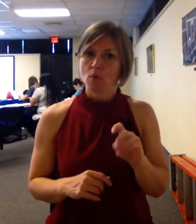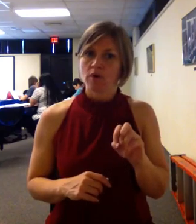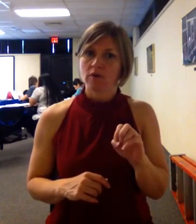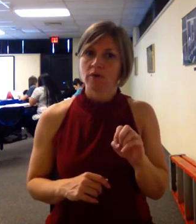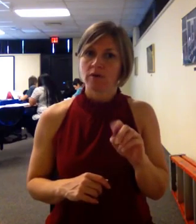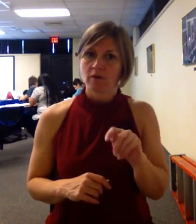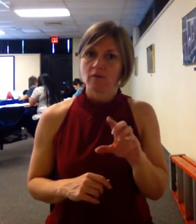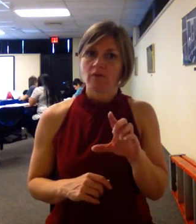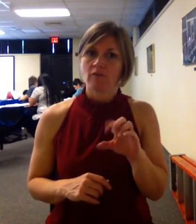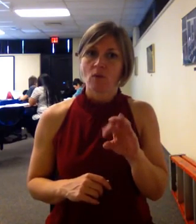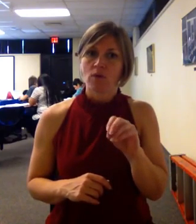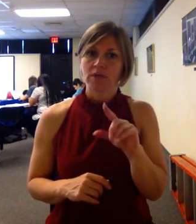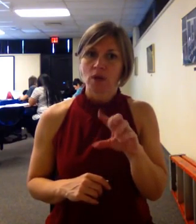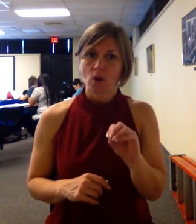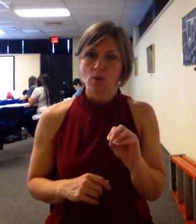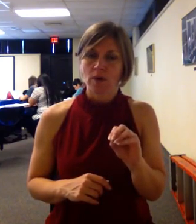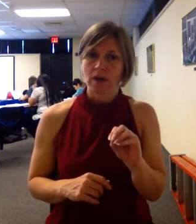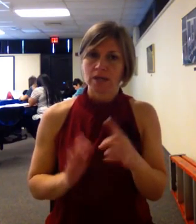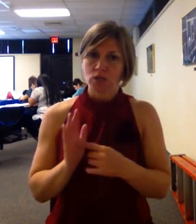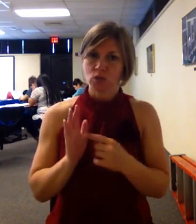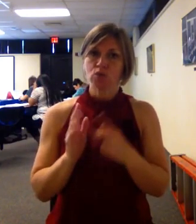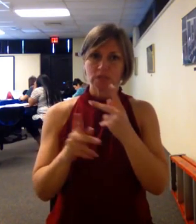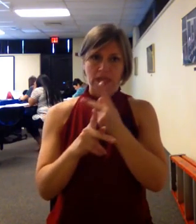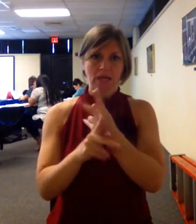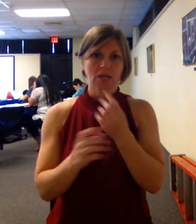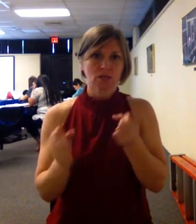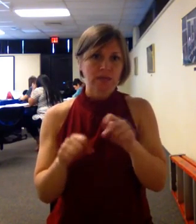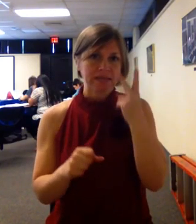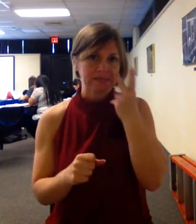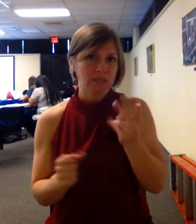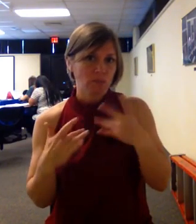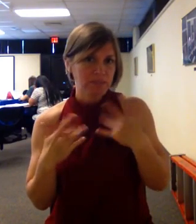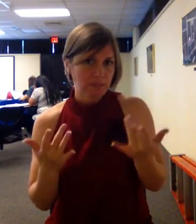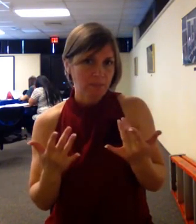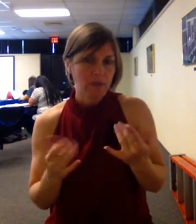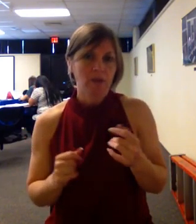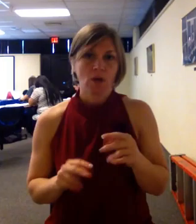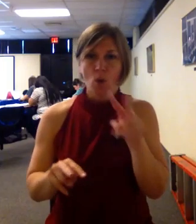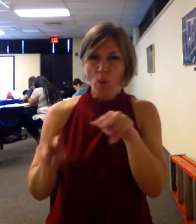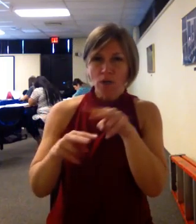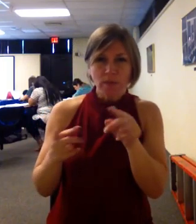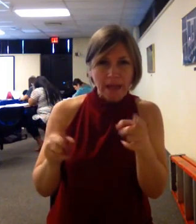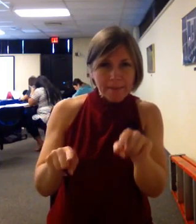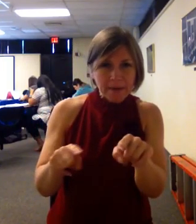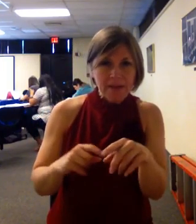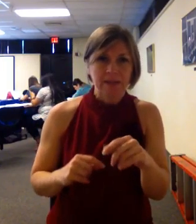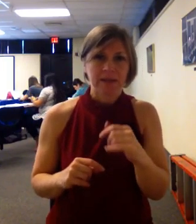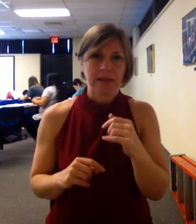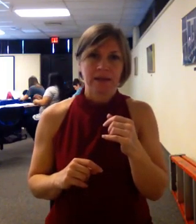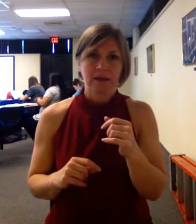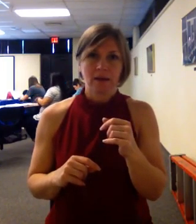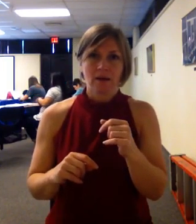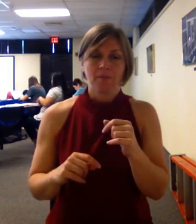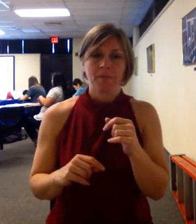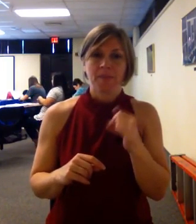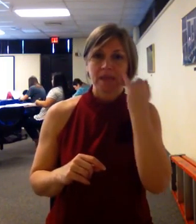I actually showed you the calculations here so you guys can see what's going on, because I want you to watch what's going on, because if it's plus or minus, then it's a